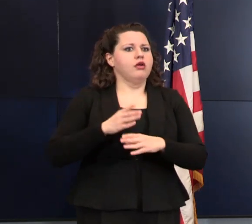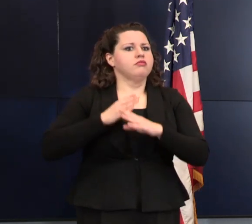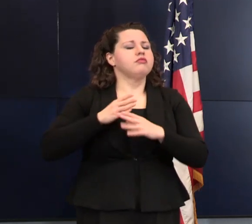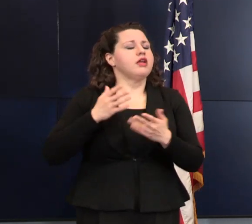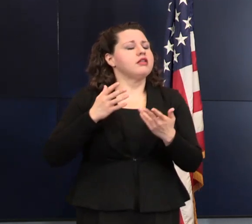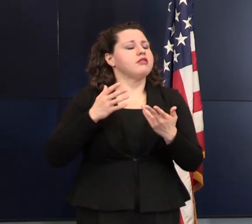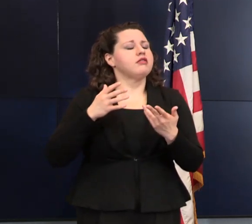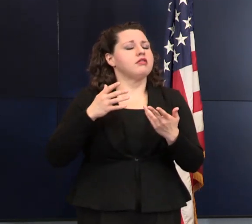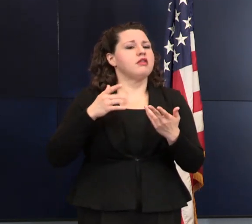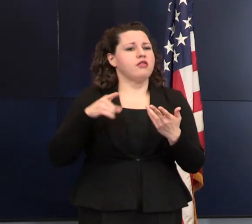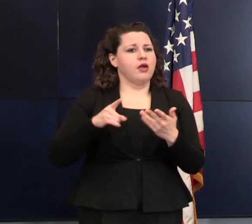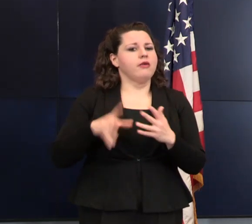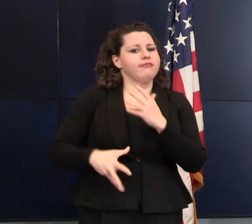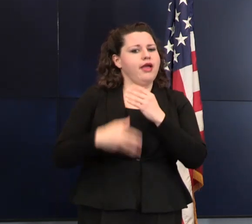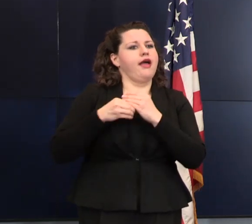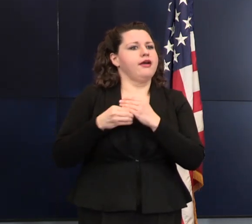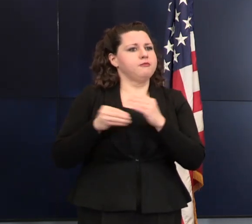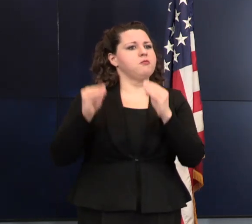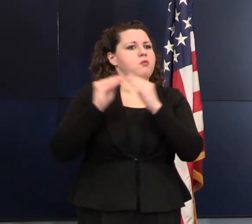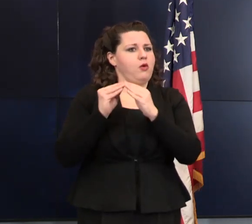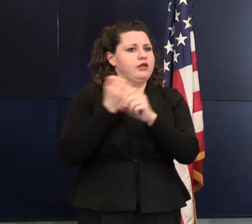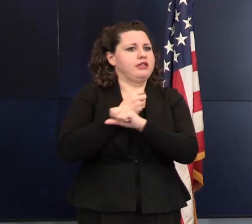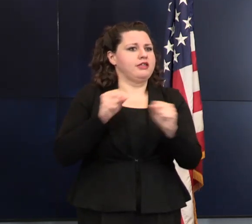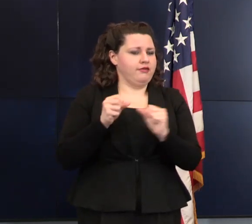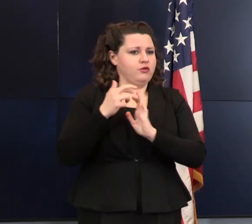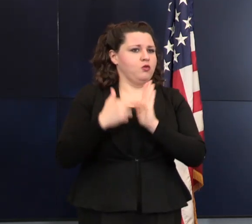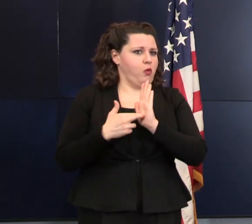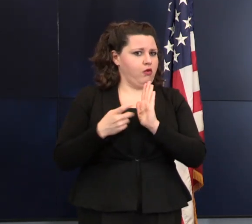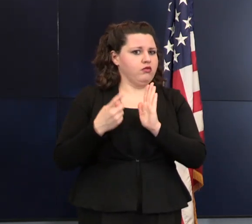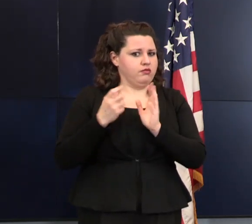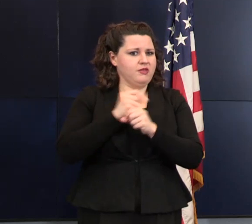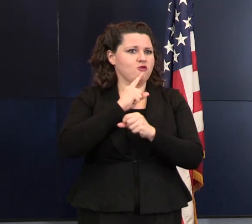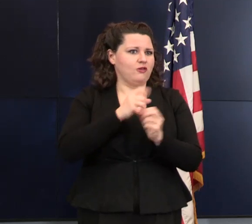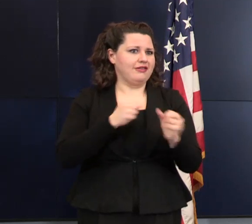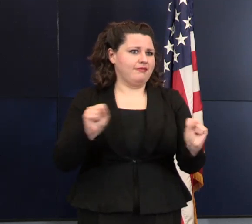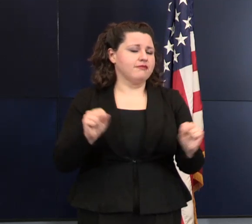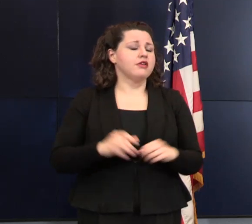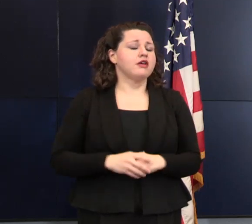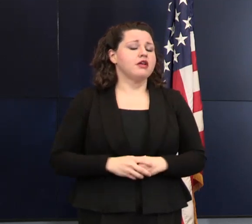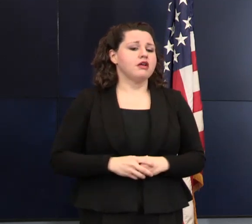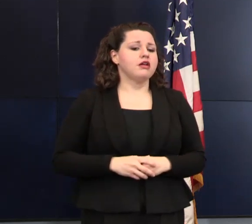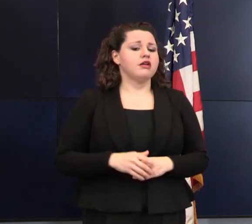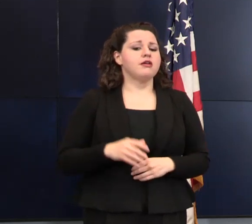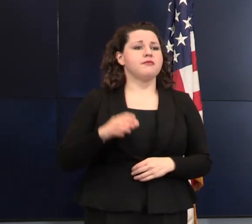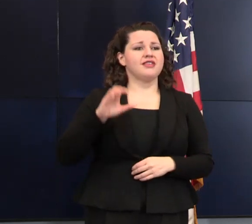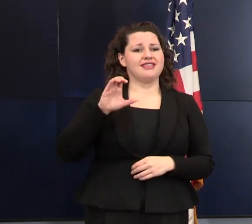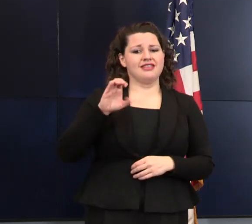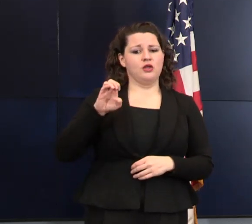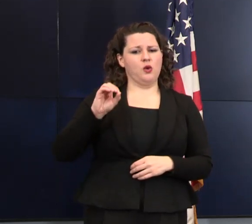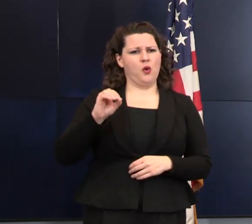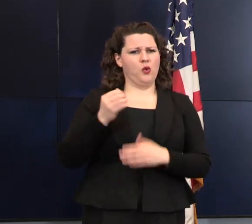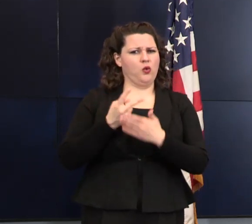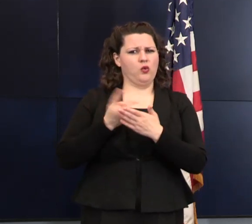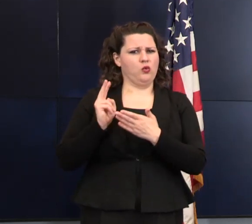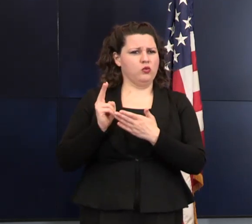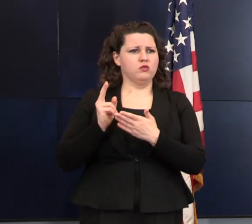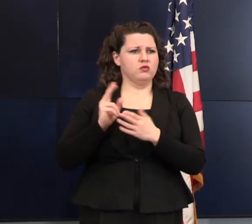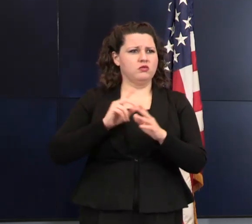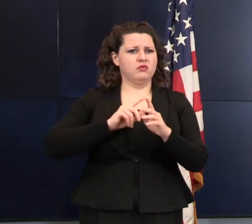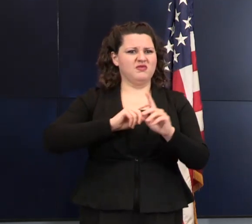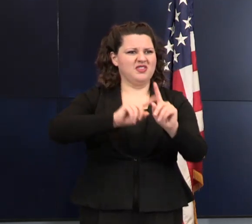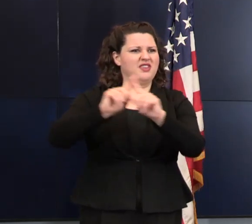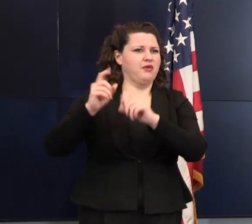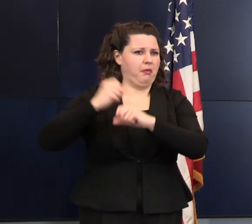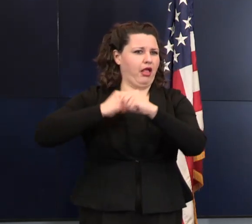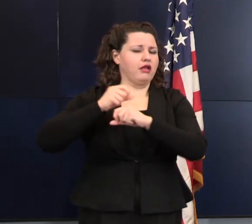precautions to make sure that the food supply chain is safe. I did talk to the CEO a couple weeks ago of the different